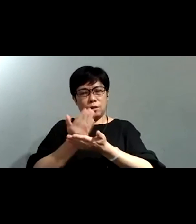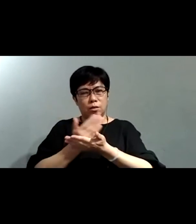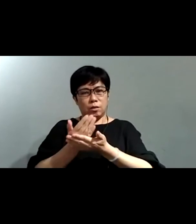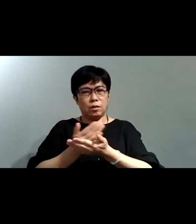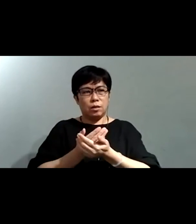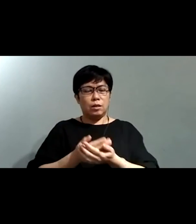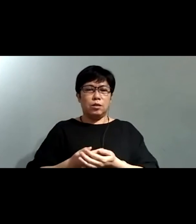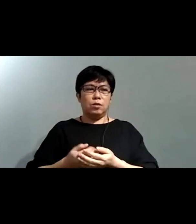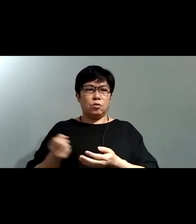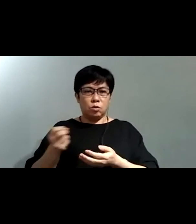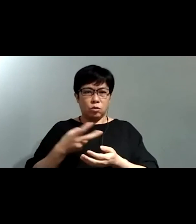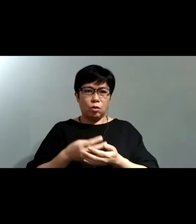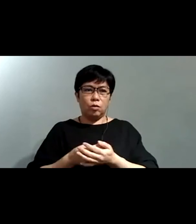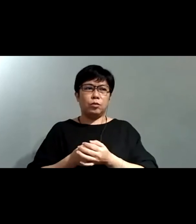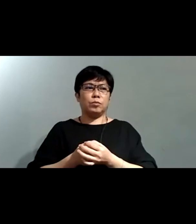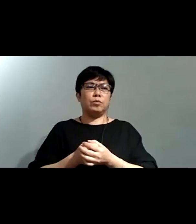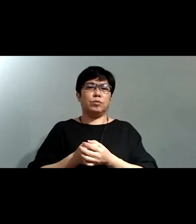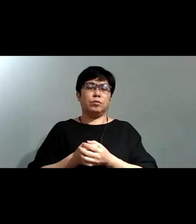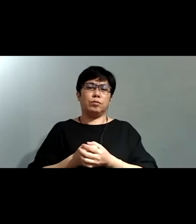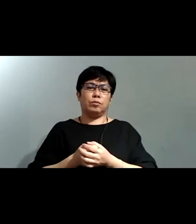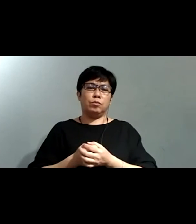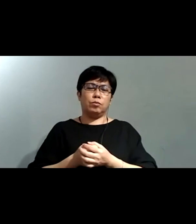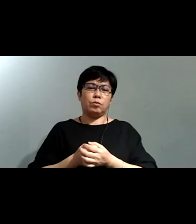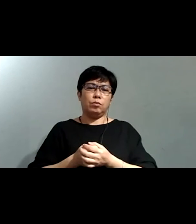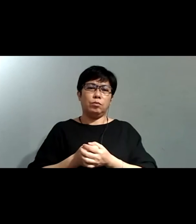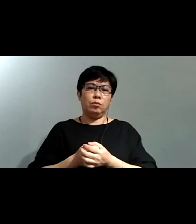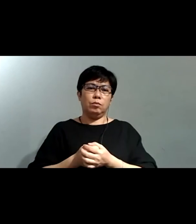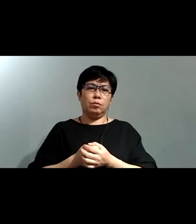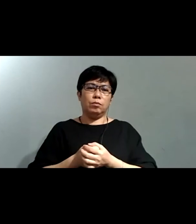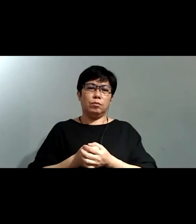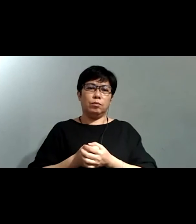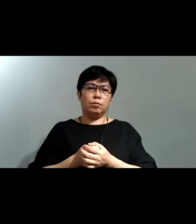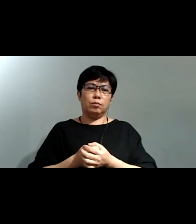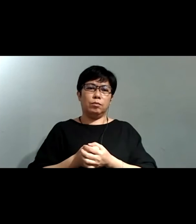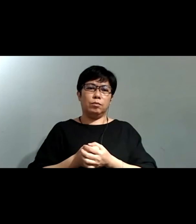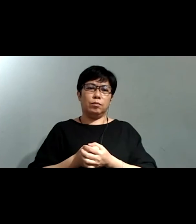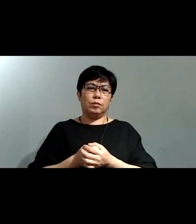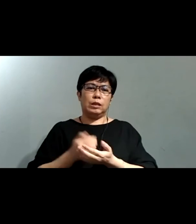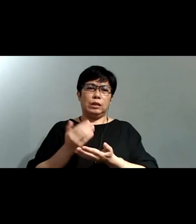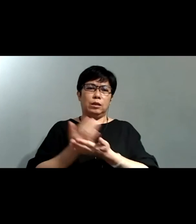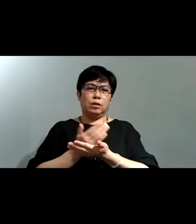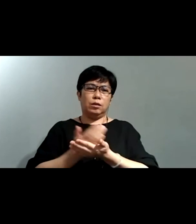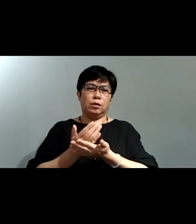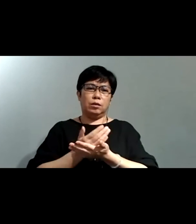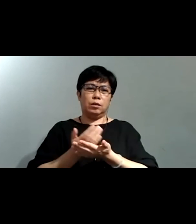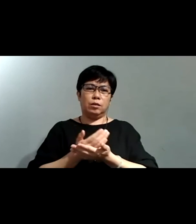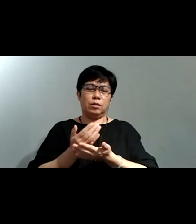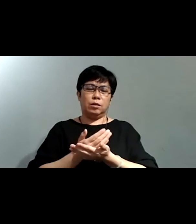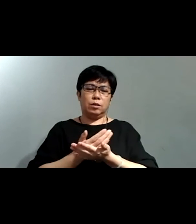you don't understand, and then I can explain it through a project. This is a project.